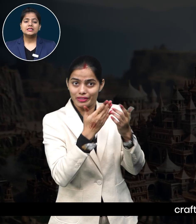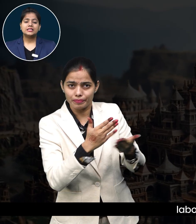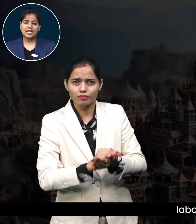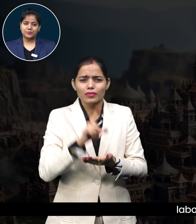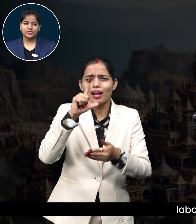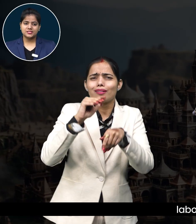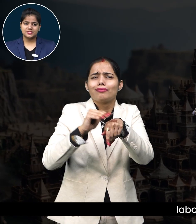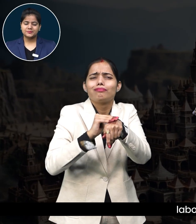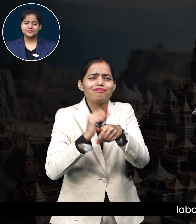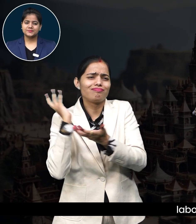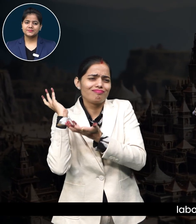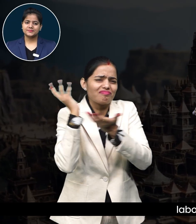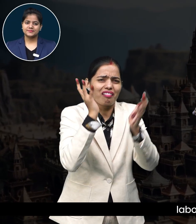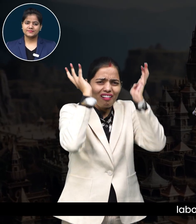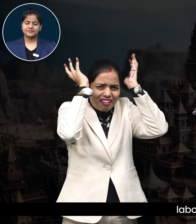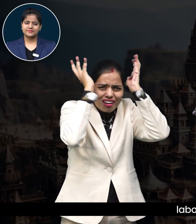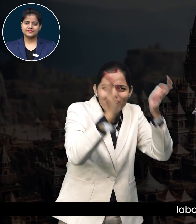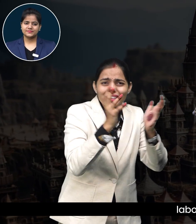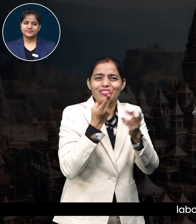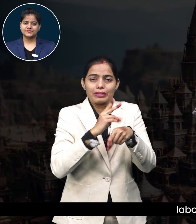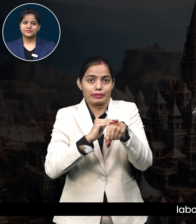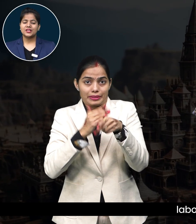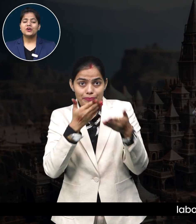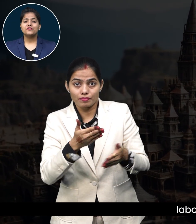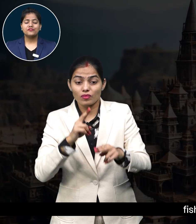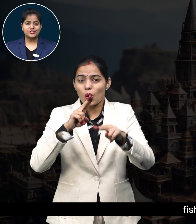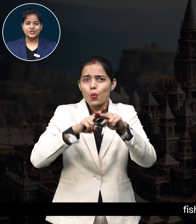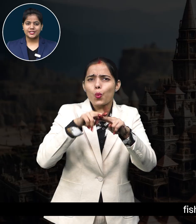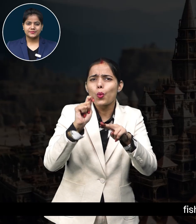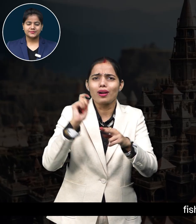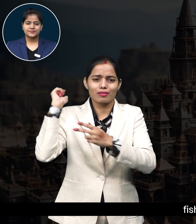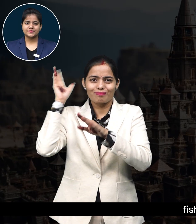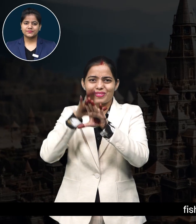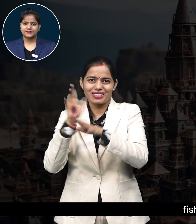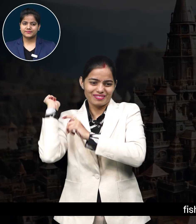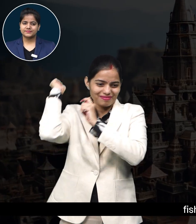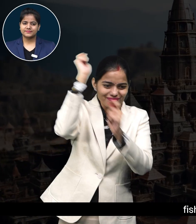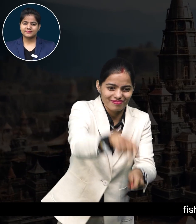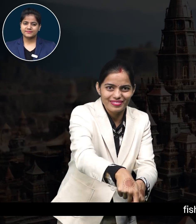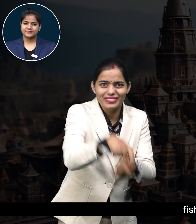laborers, fishing,